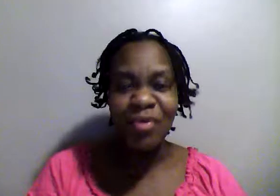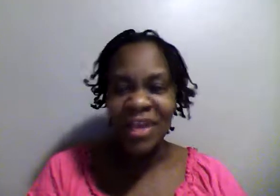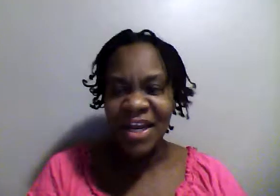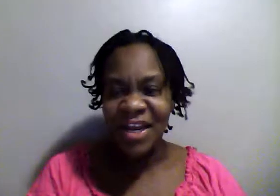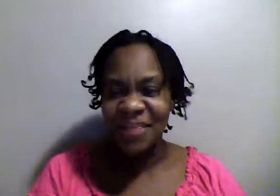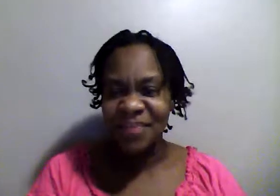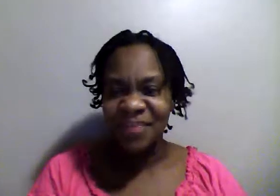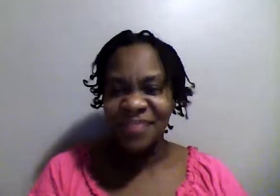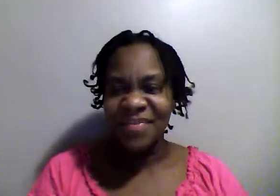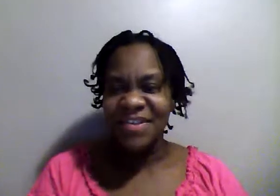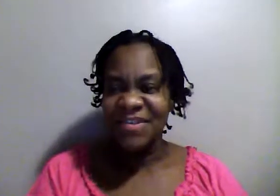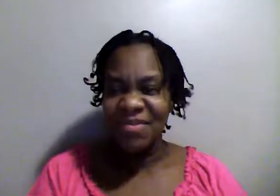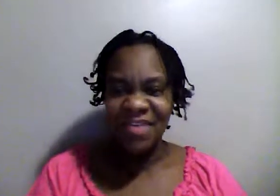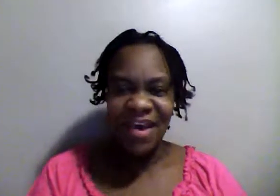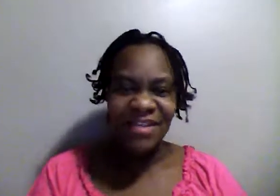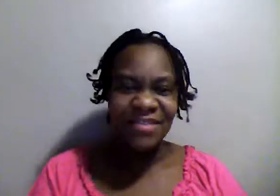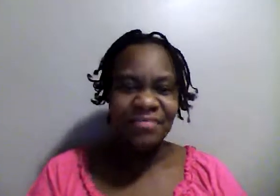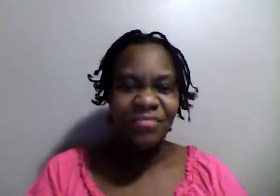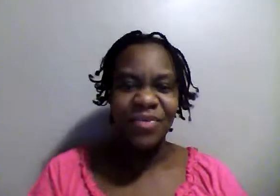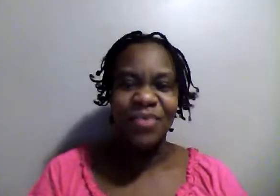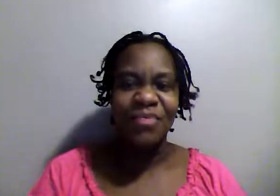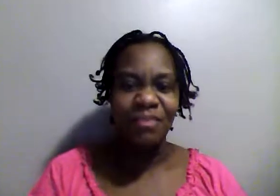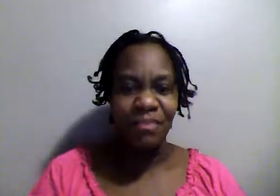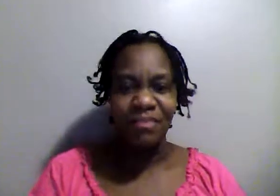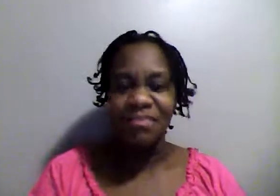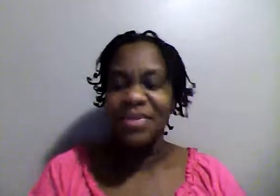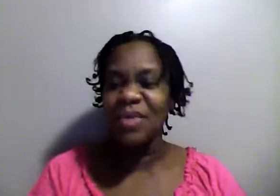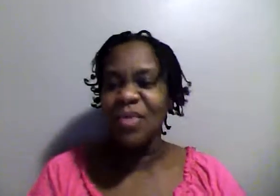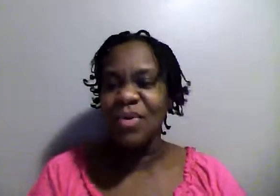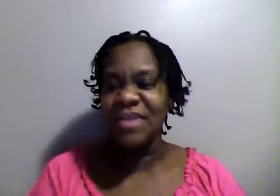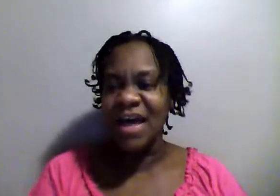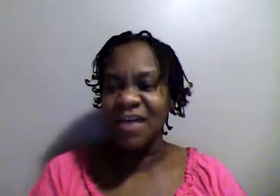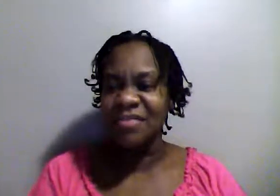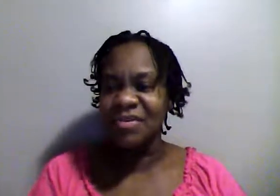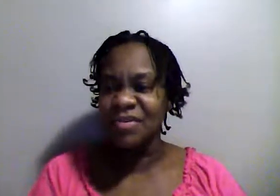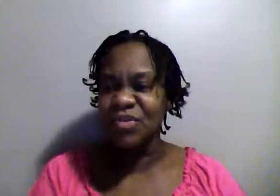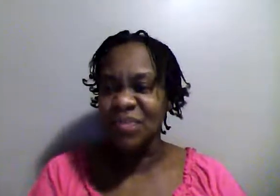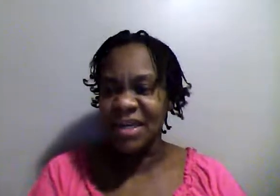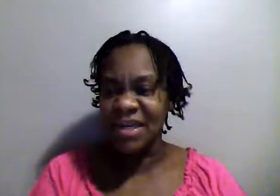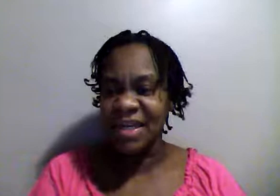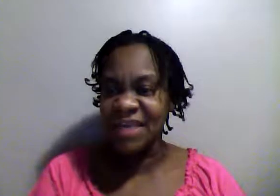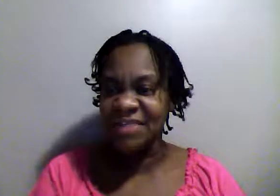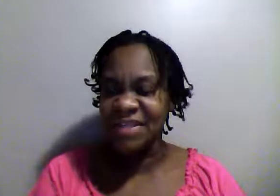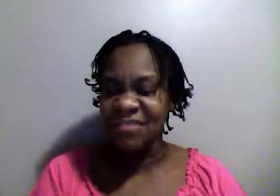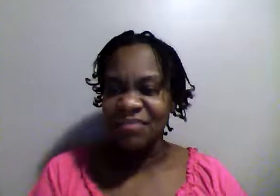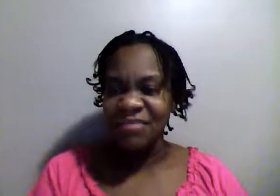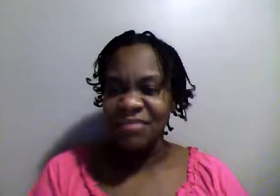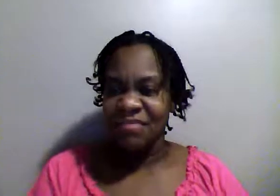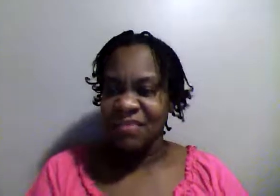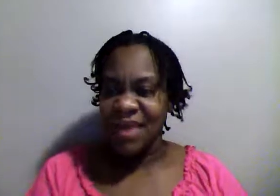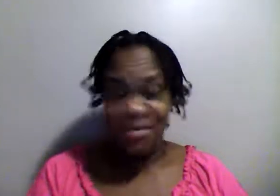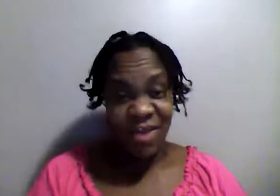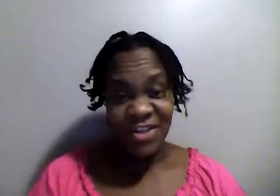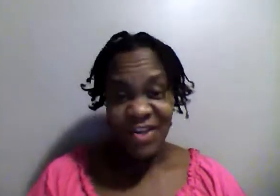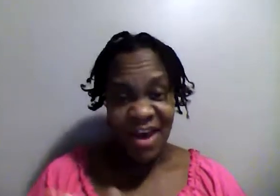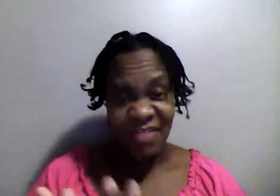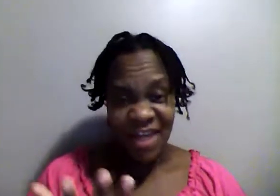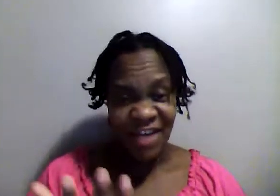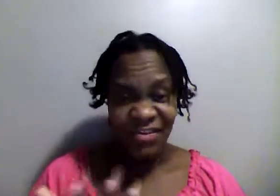pruning so that you you won't have too many leaves. And once you have too